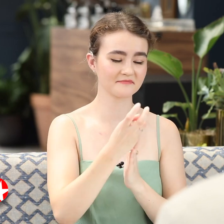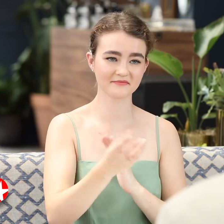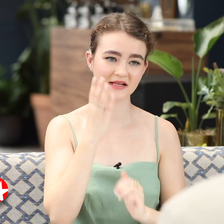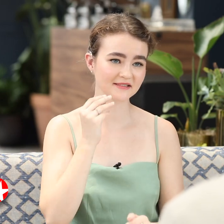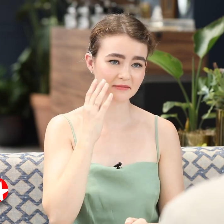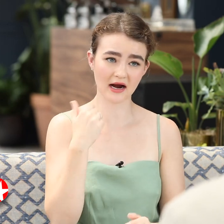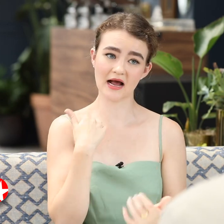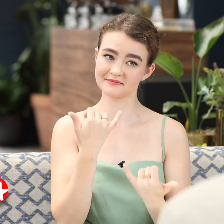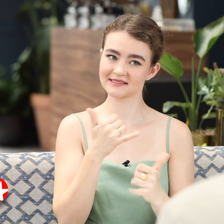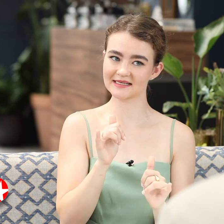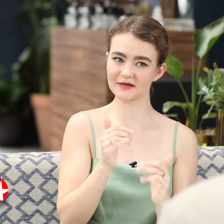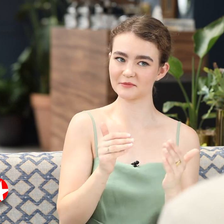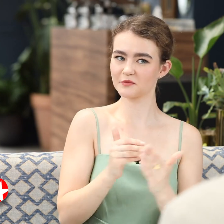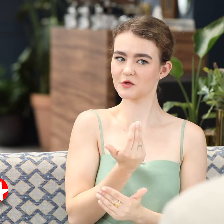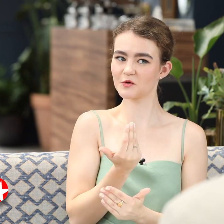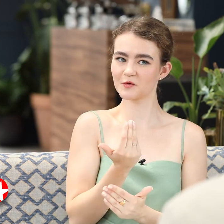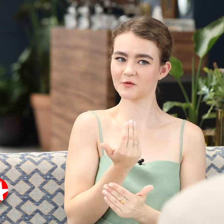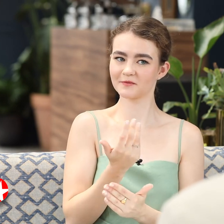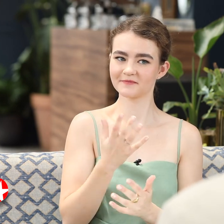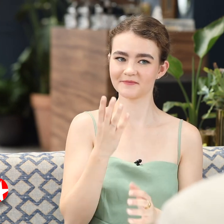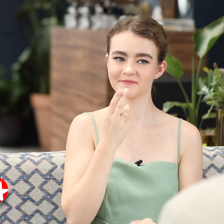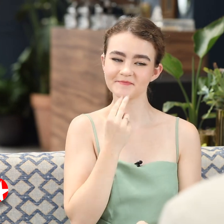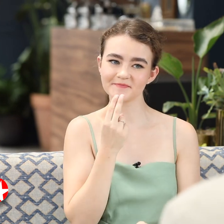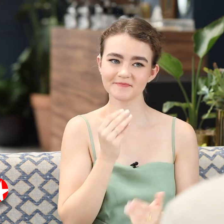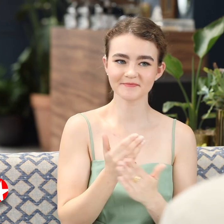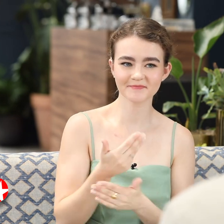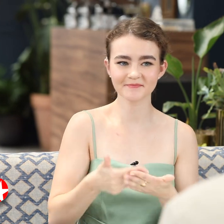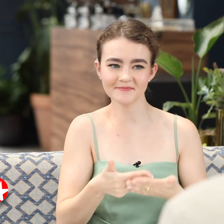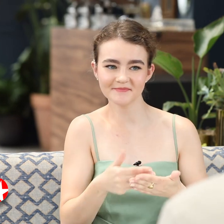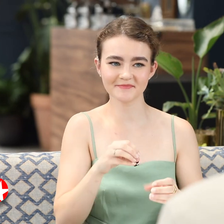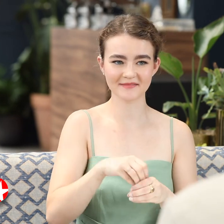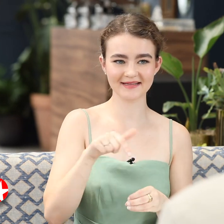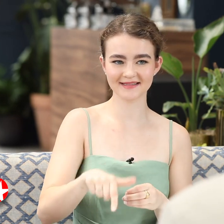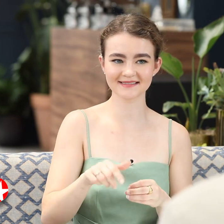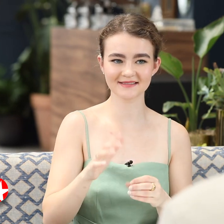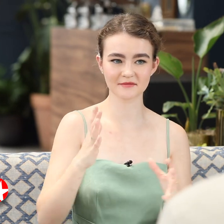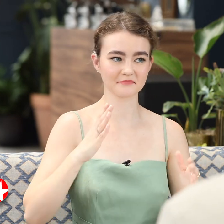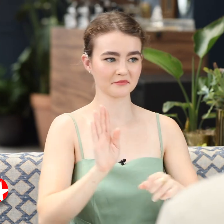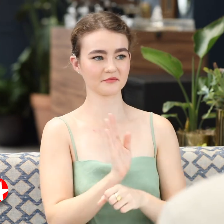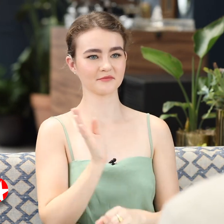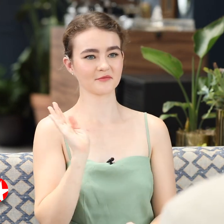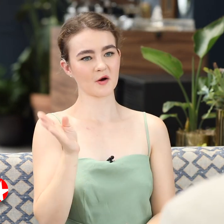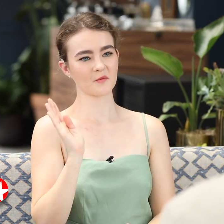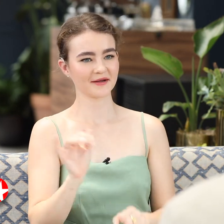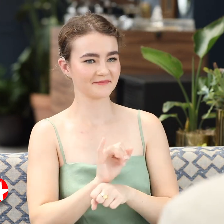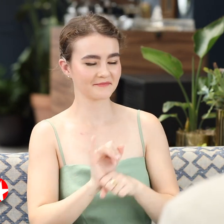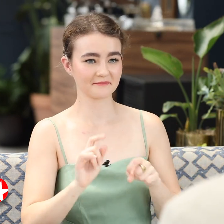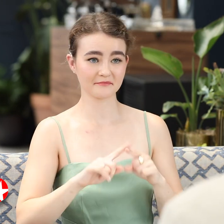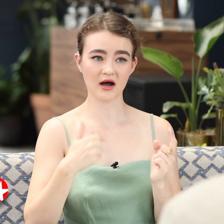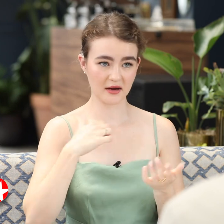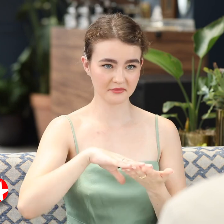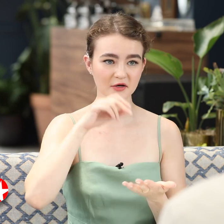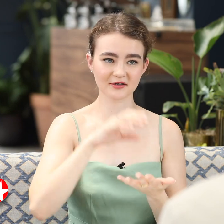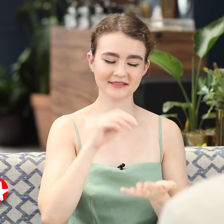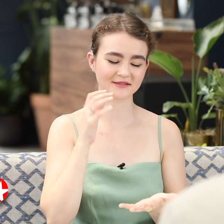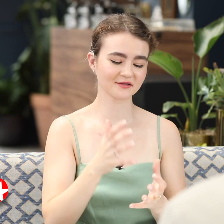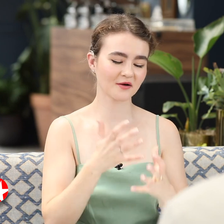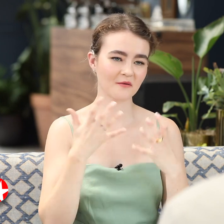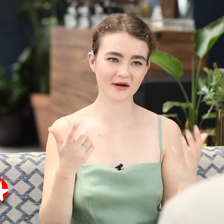much. And I'm still new. I mean, I'm sort of a novice, a baby in the Broadway industry, but